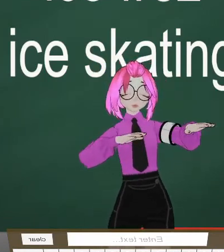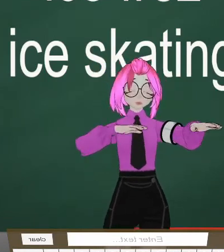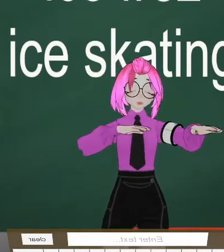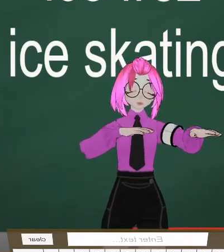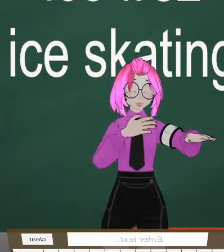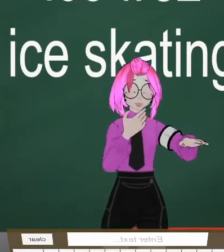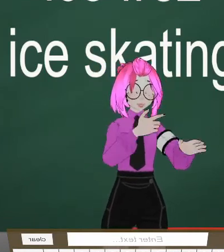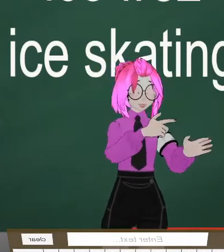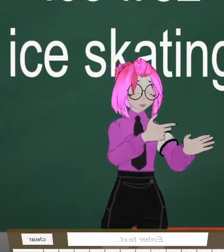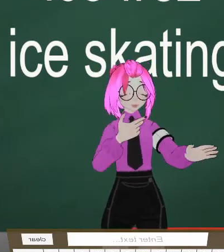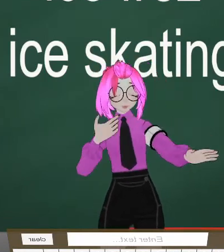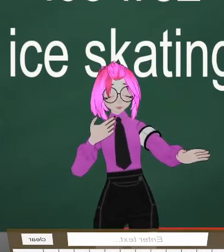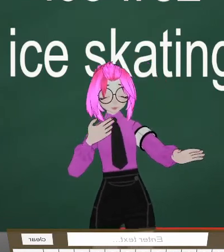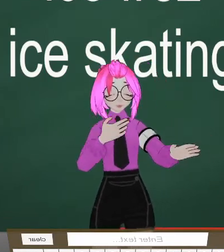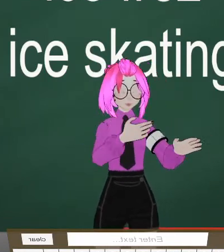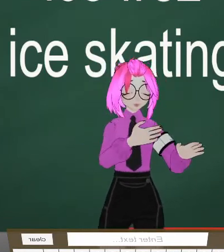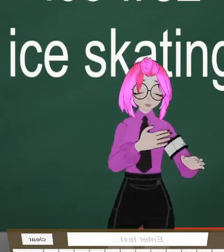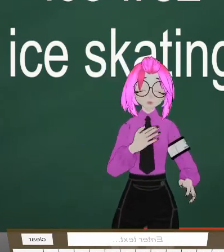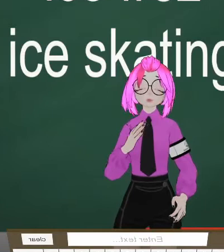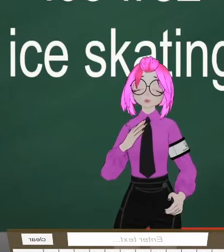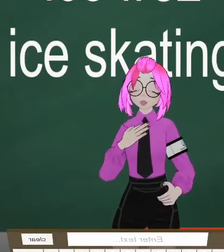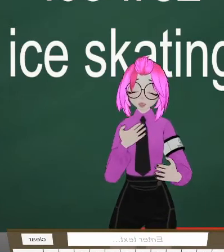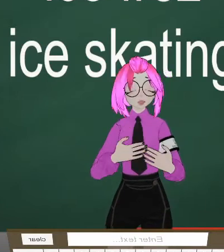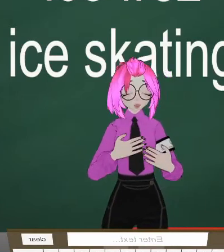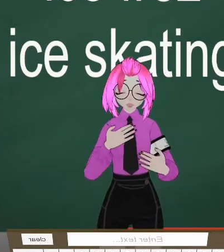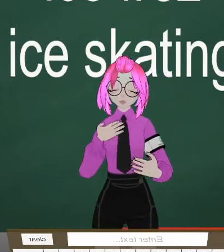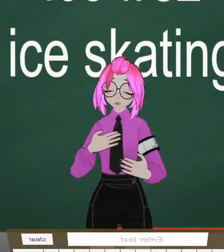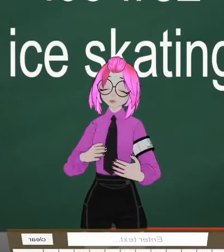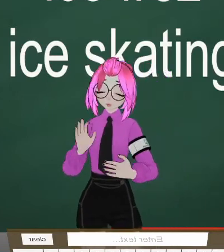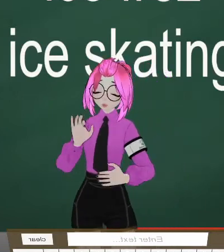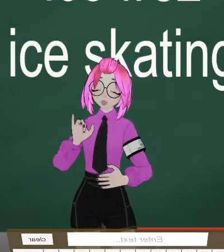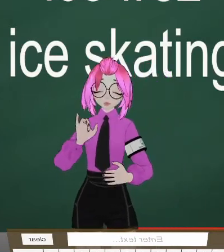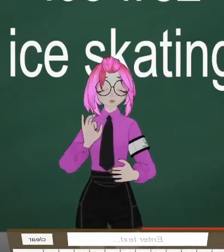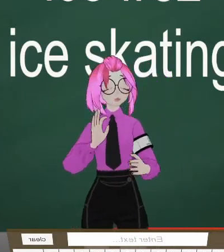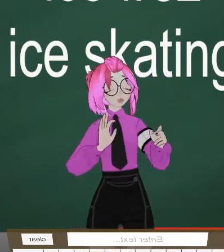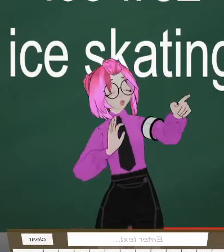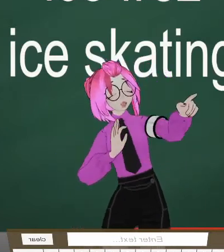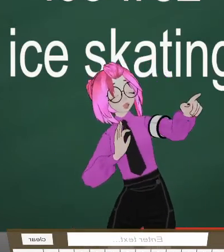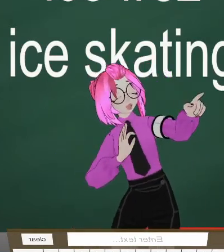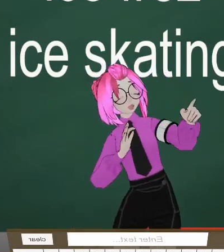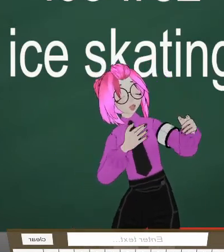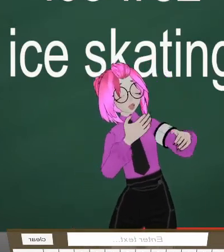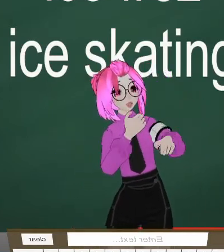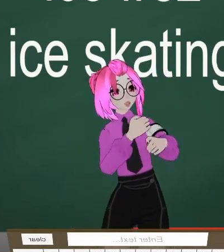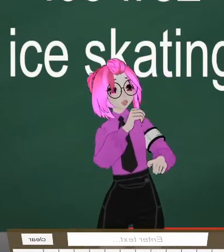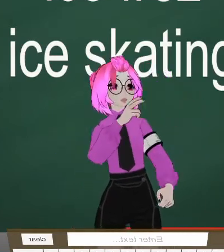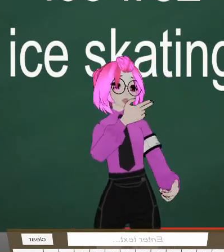forwards basically like maneuvering capability yeah do you want to add on to that i'm gonna